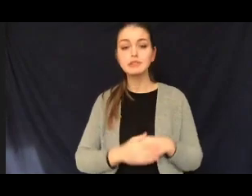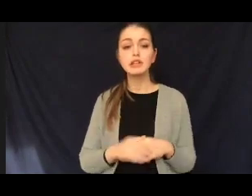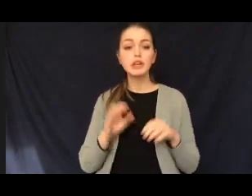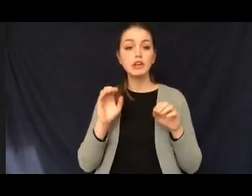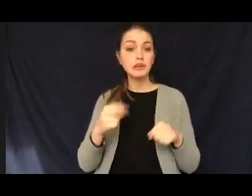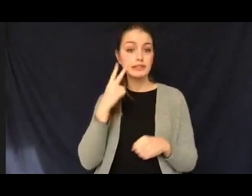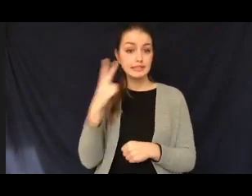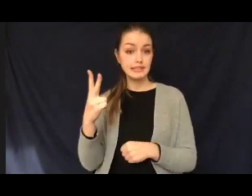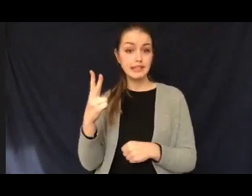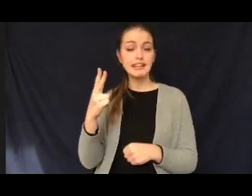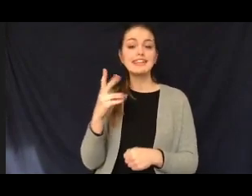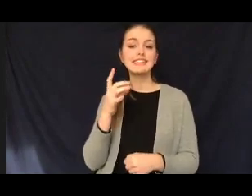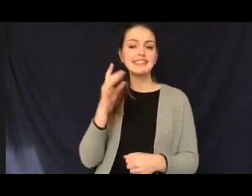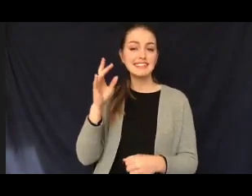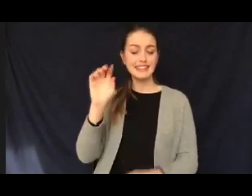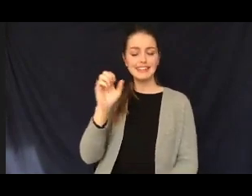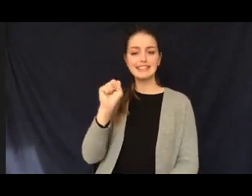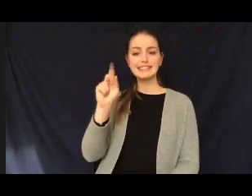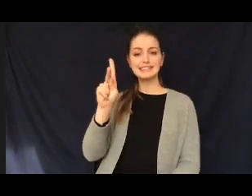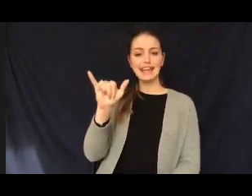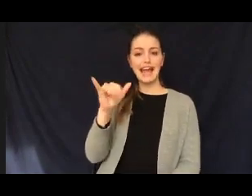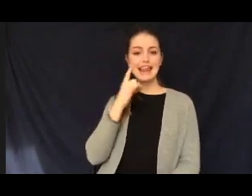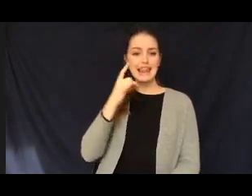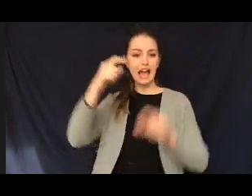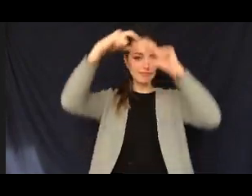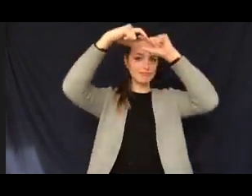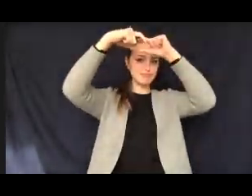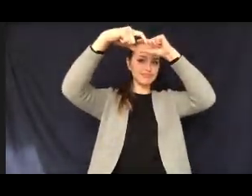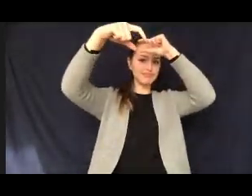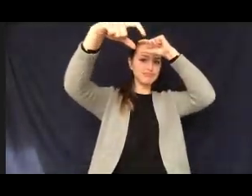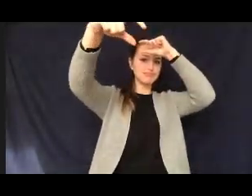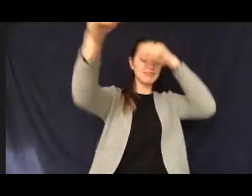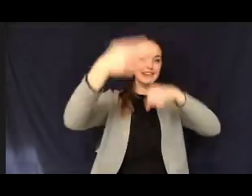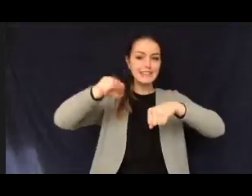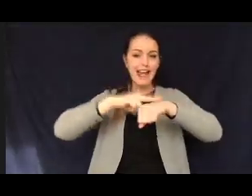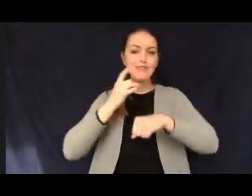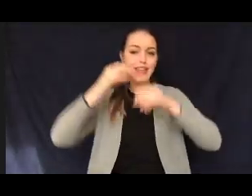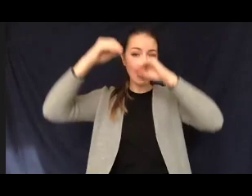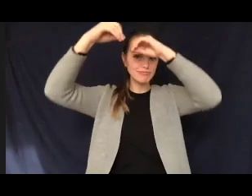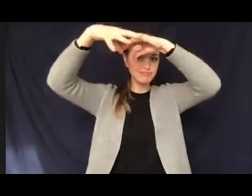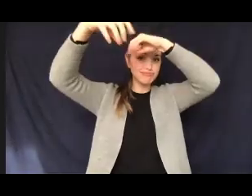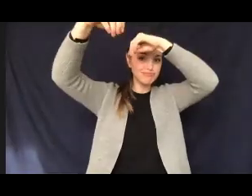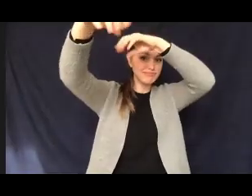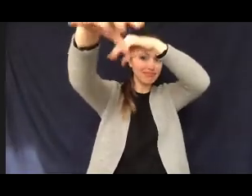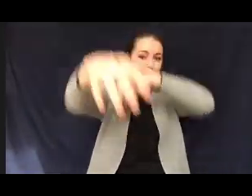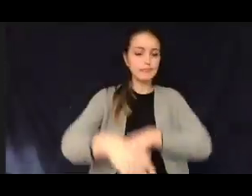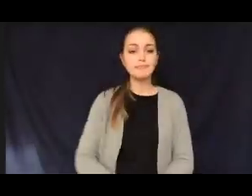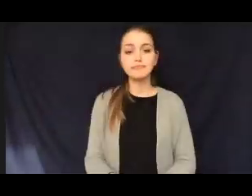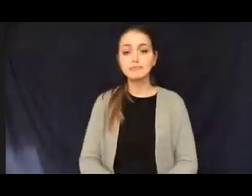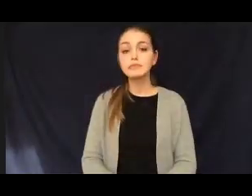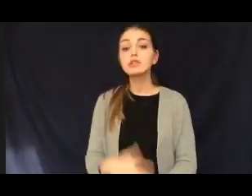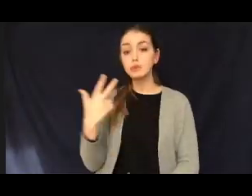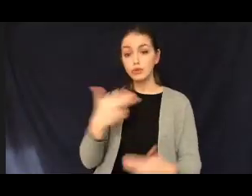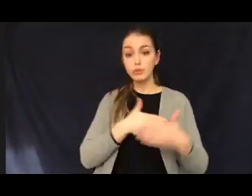goes all the way across, so that's more of that natural light they wanted in here. Uh-huh. Now, these 3 rooms